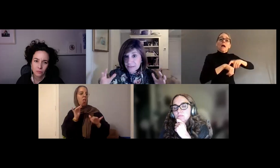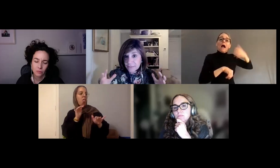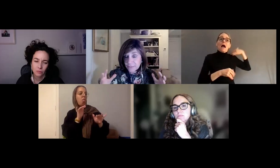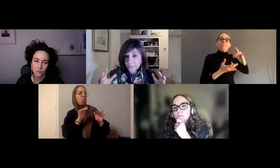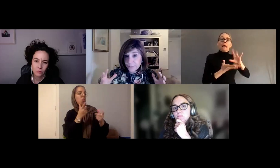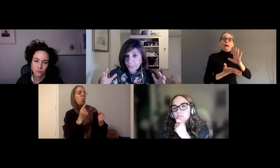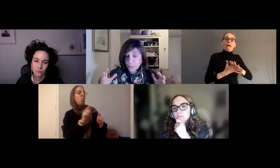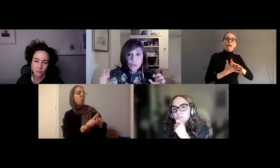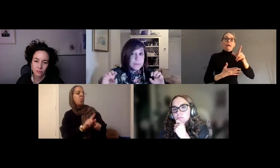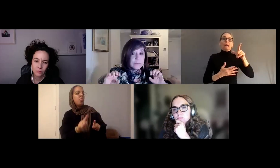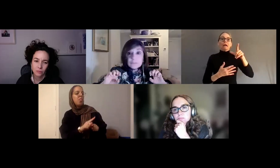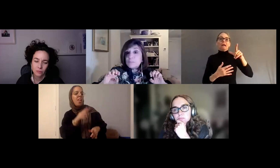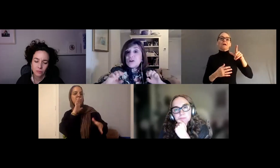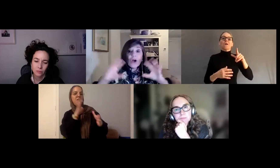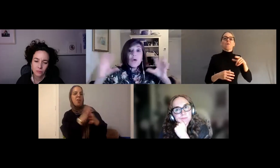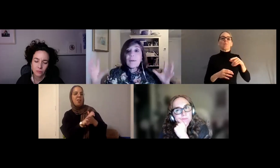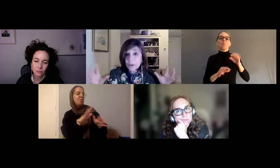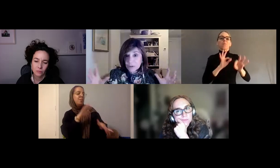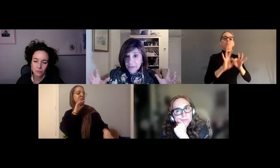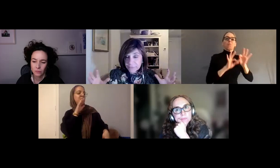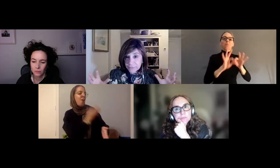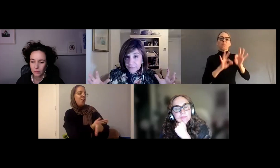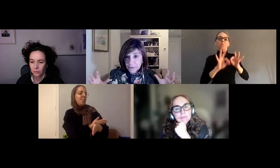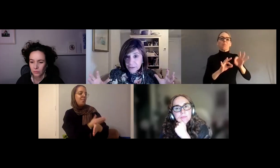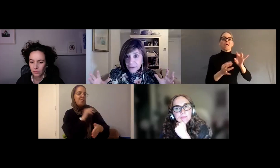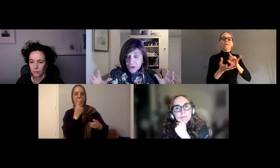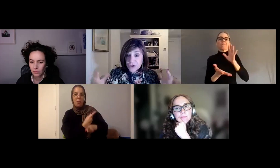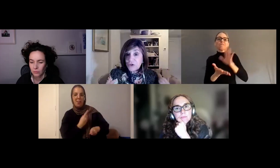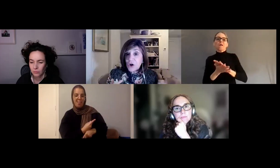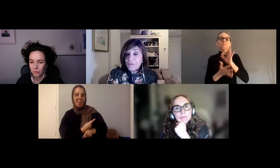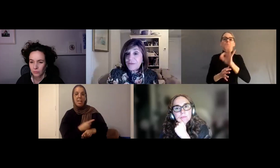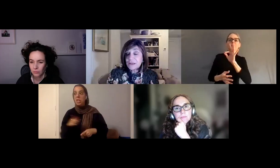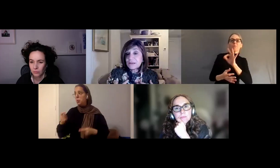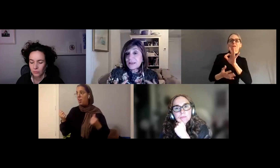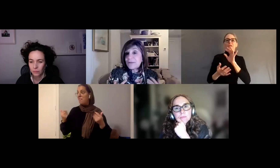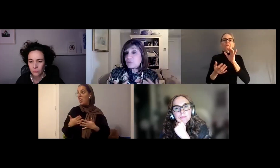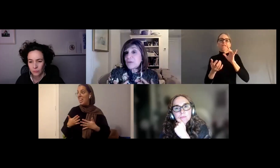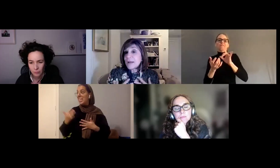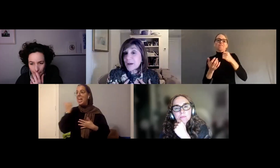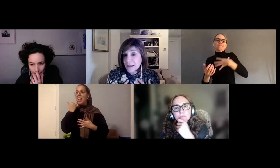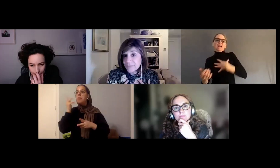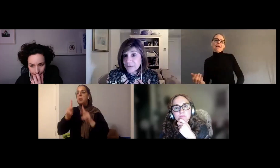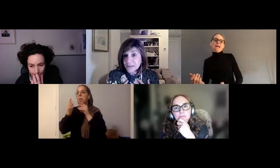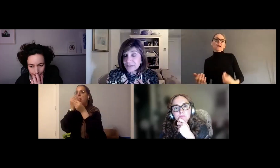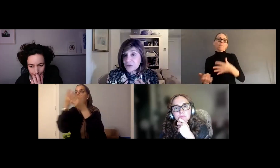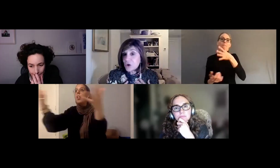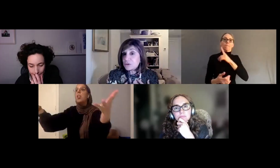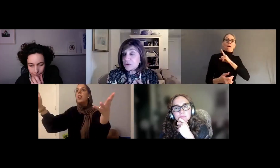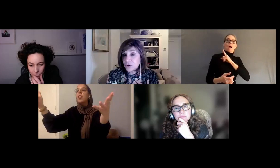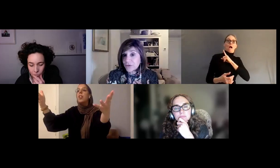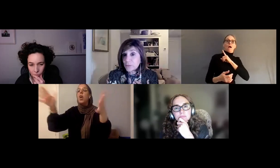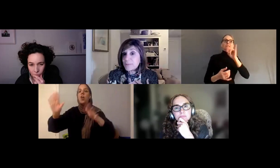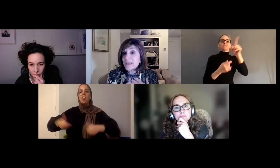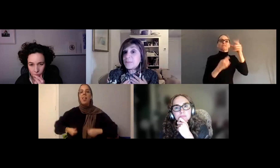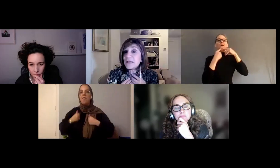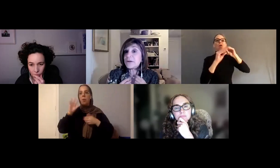experiments would blow up her life. She thought that even a rabbi, I found out, had told